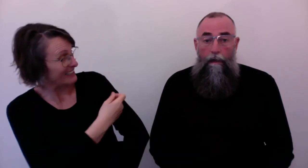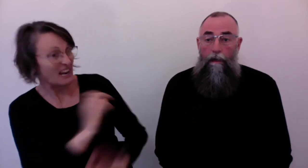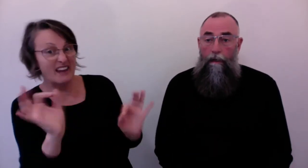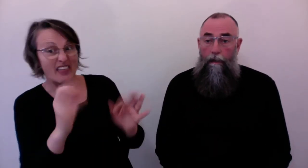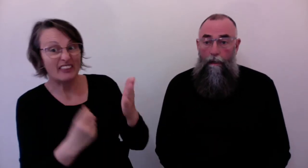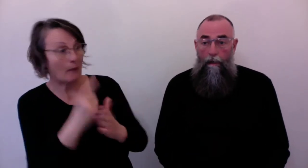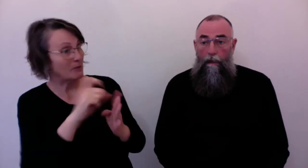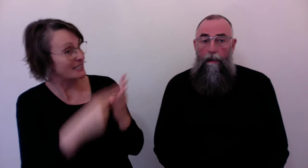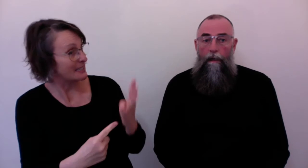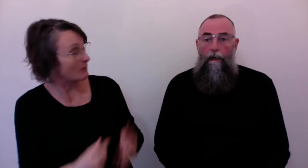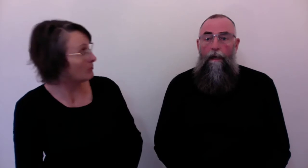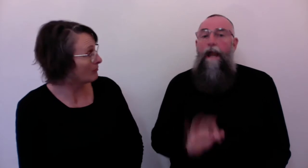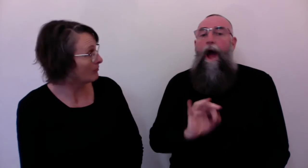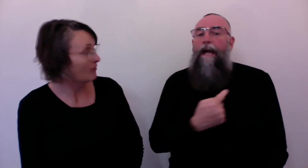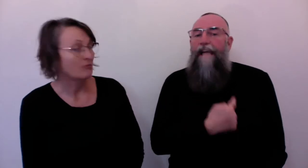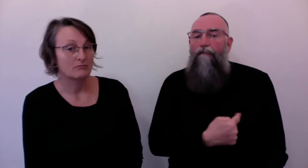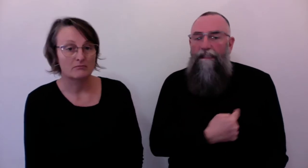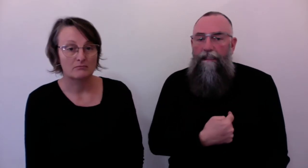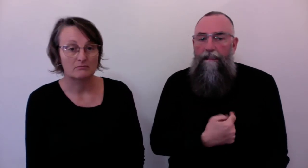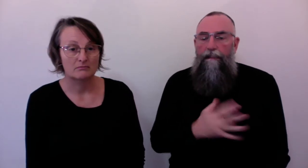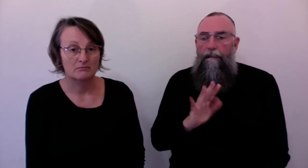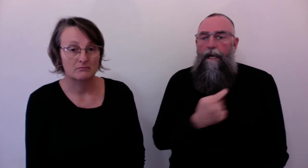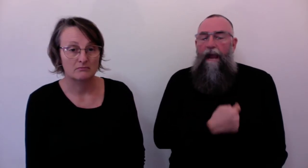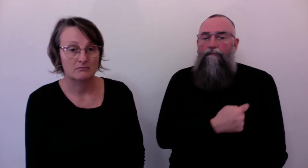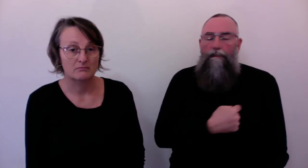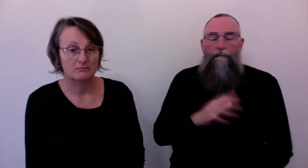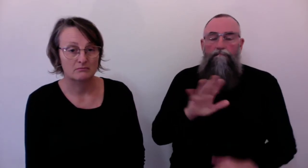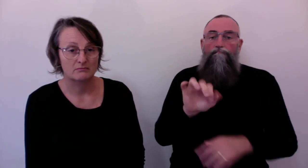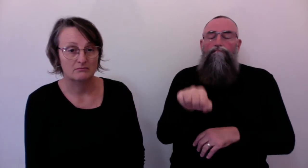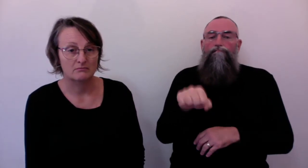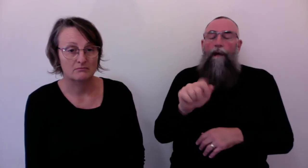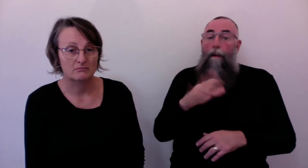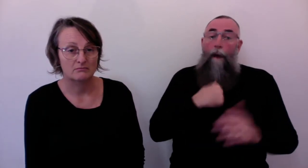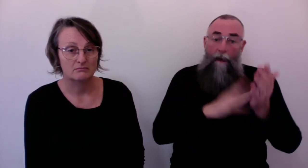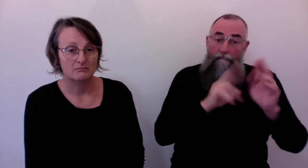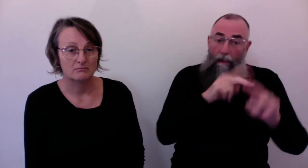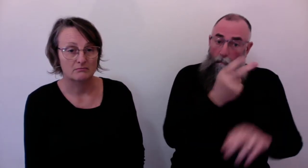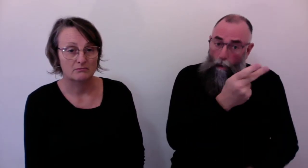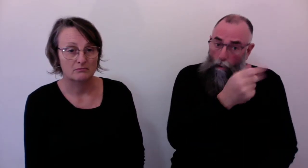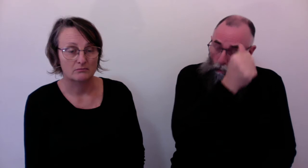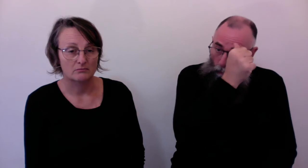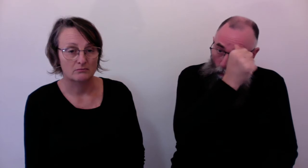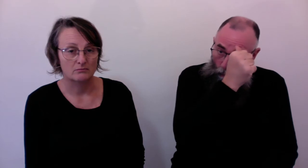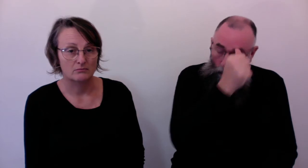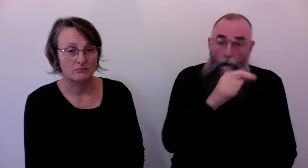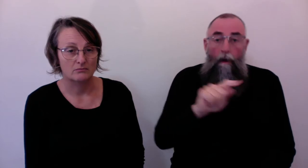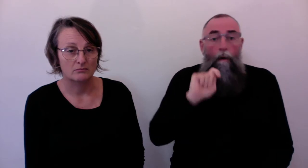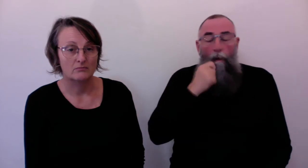them? guaranteed. Yeah, guaranteed. Yeah. So my parents knew that I was going to develop a disability